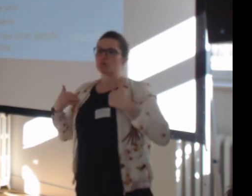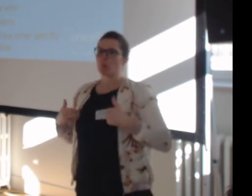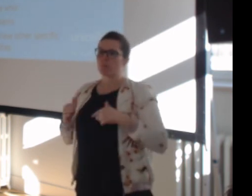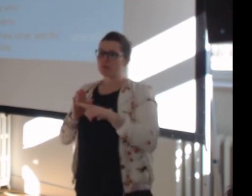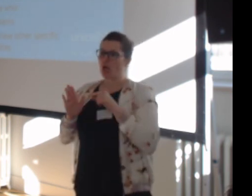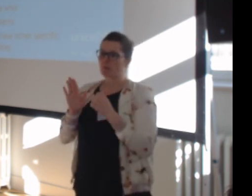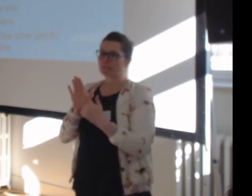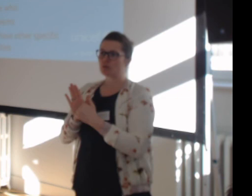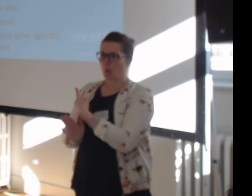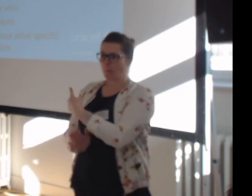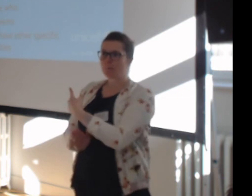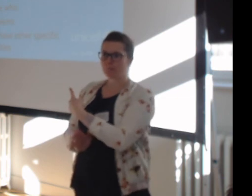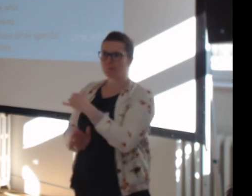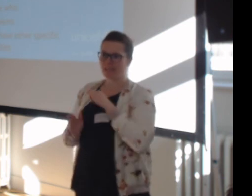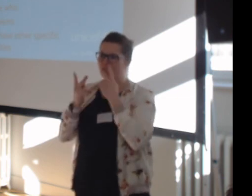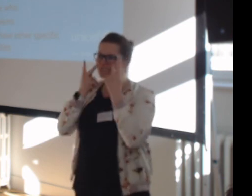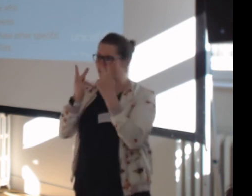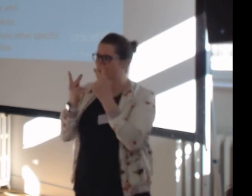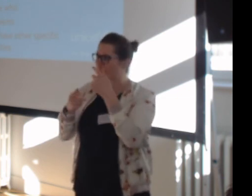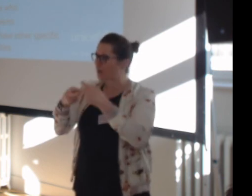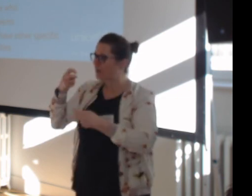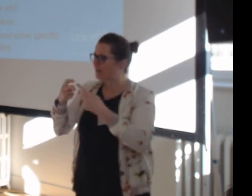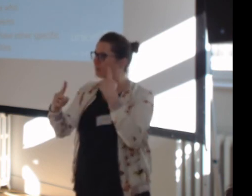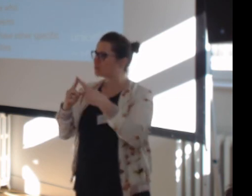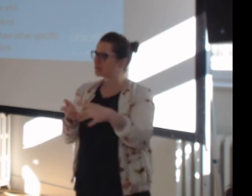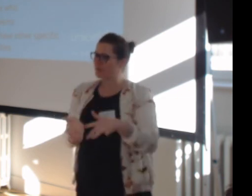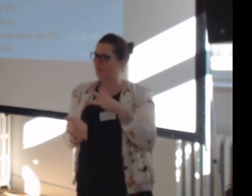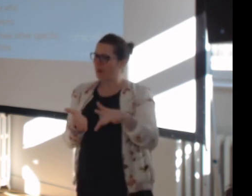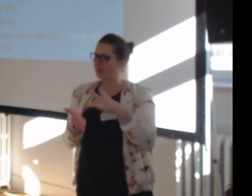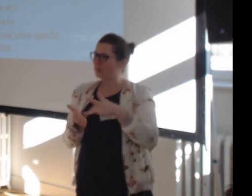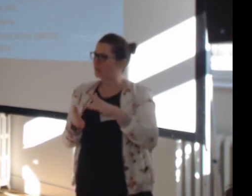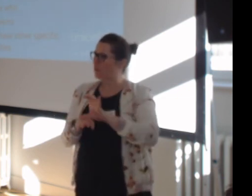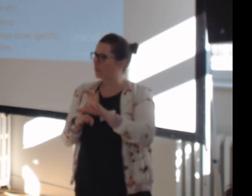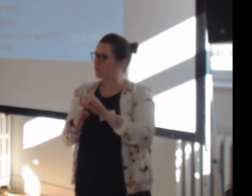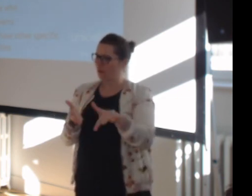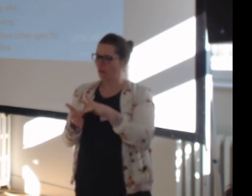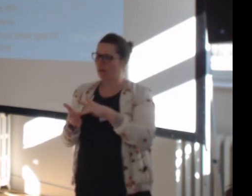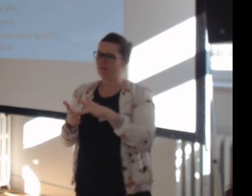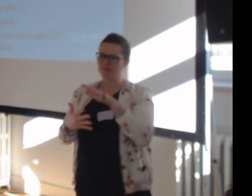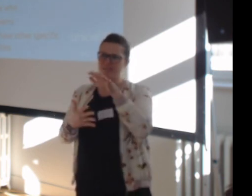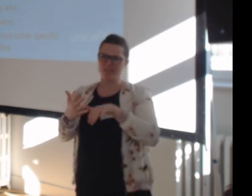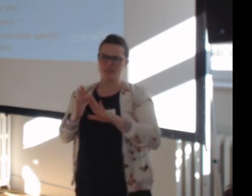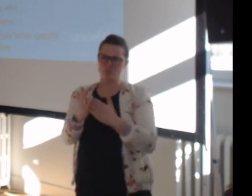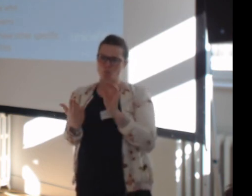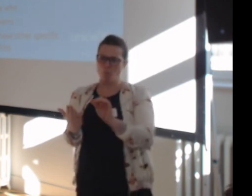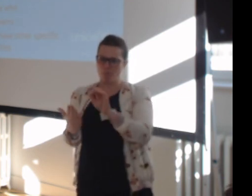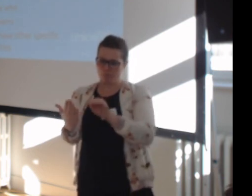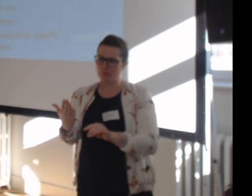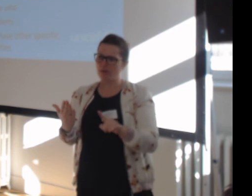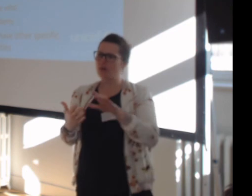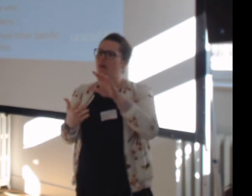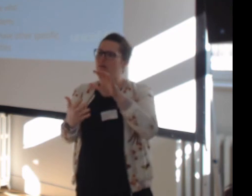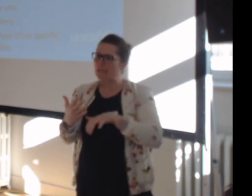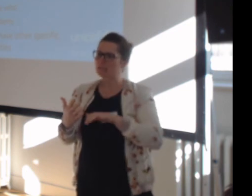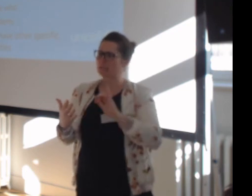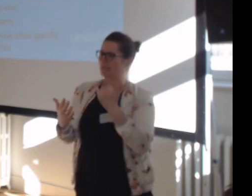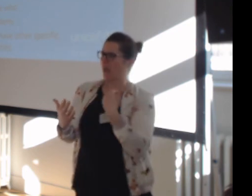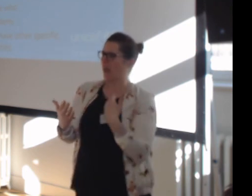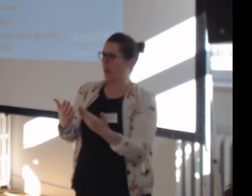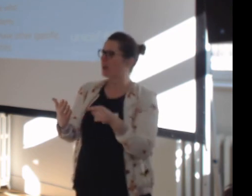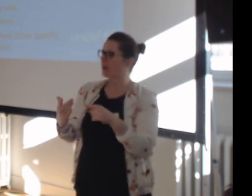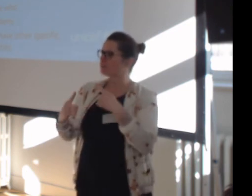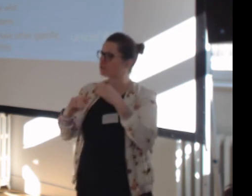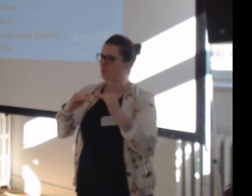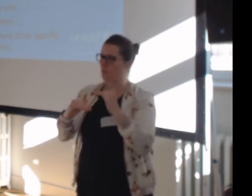Down syndrome and a sight problem, and a tablet computer with a textbook on there, and the text has been made yellow